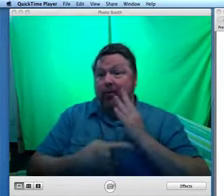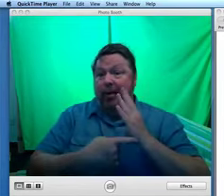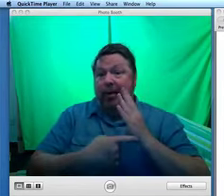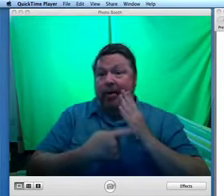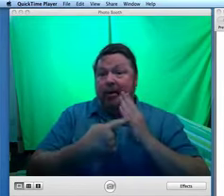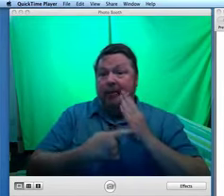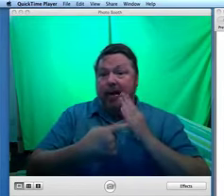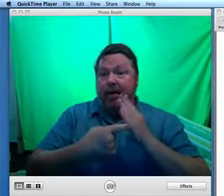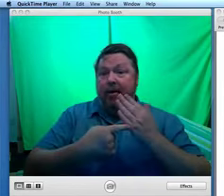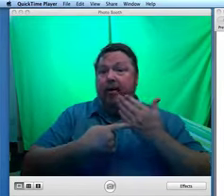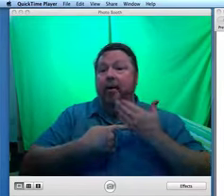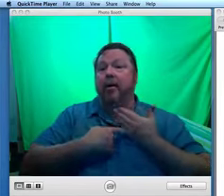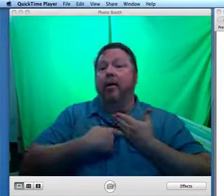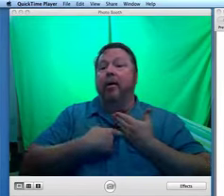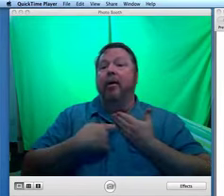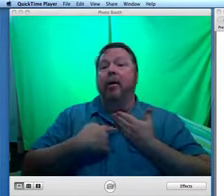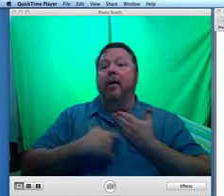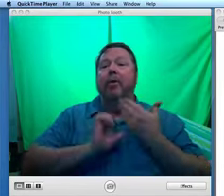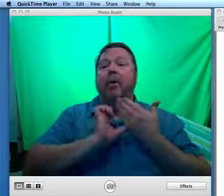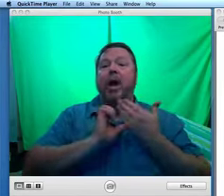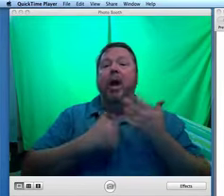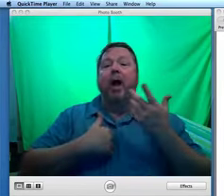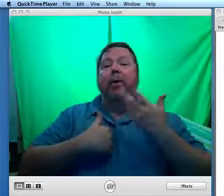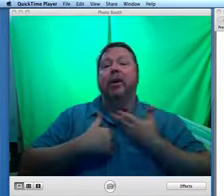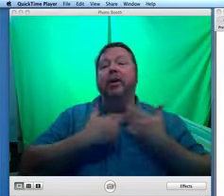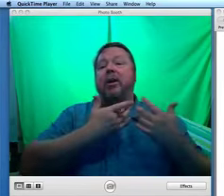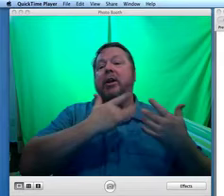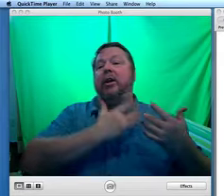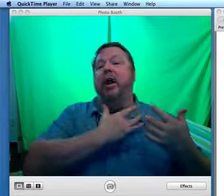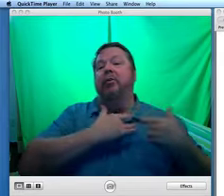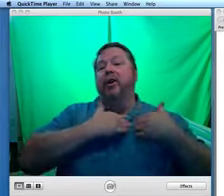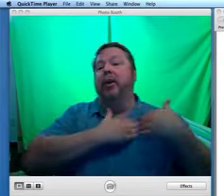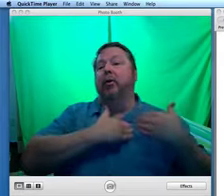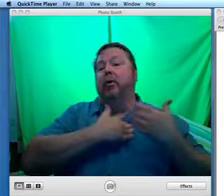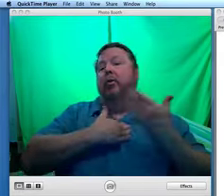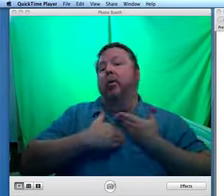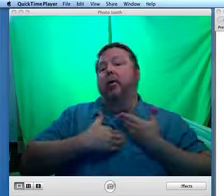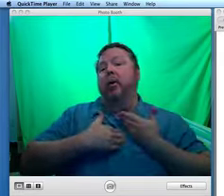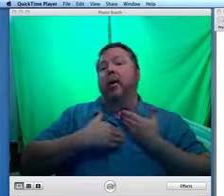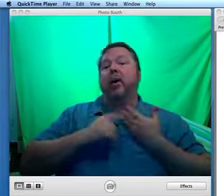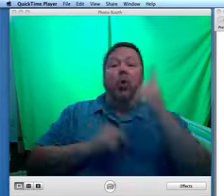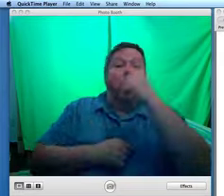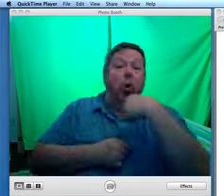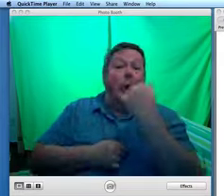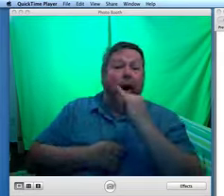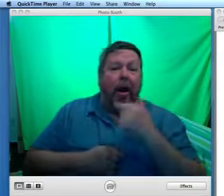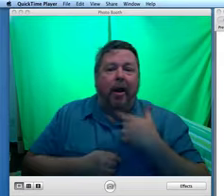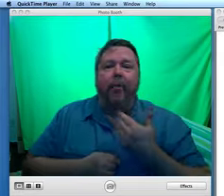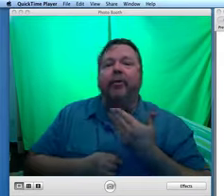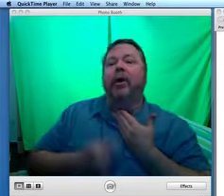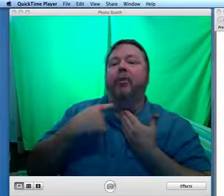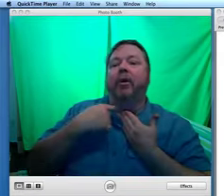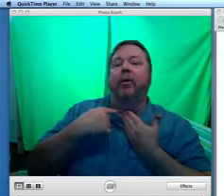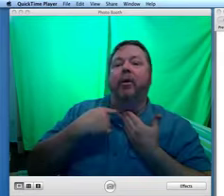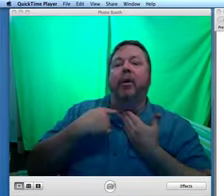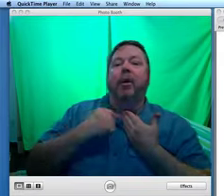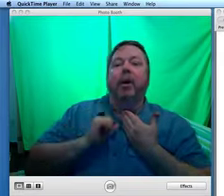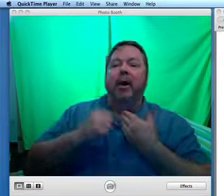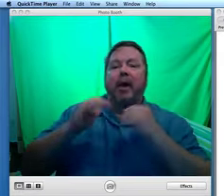use this side, and I would touch here, so it looked like I was touching